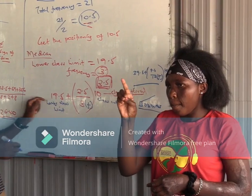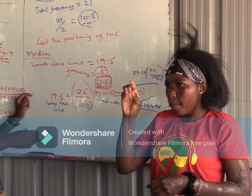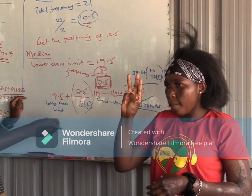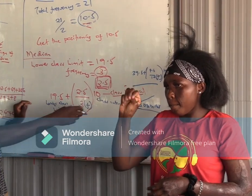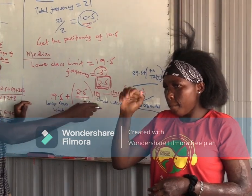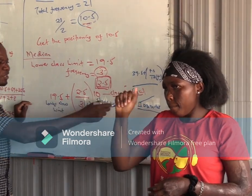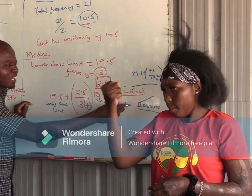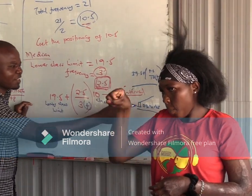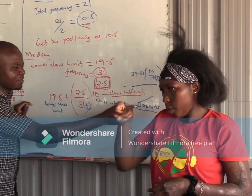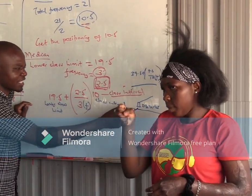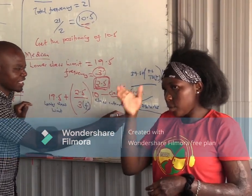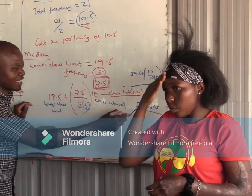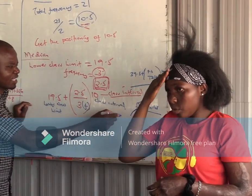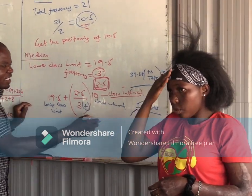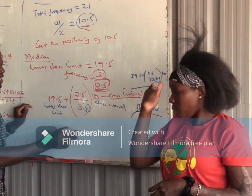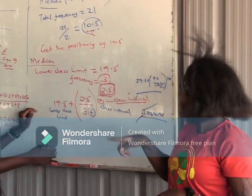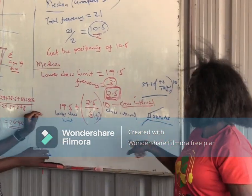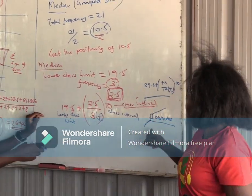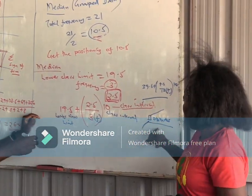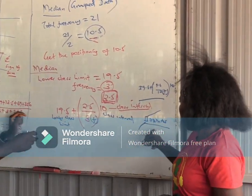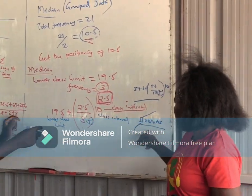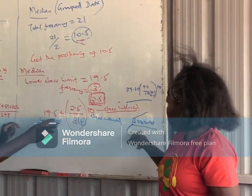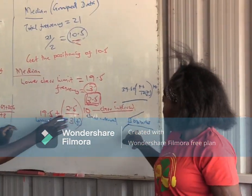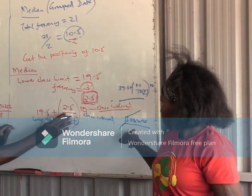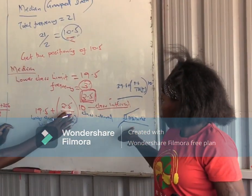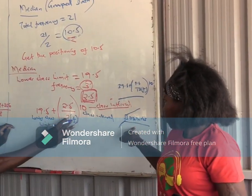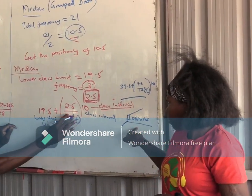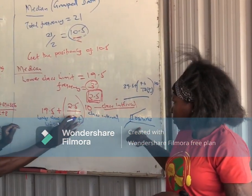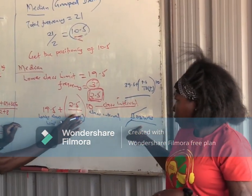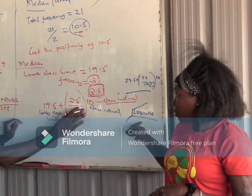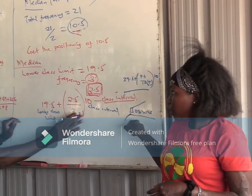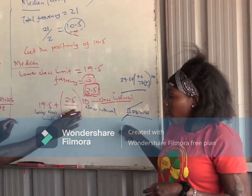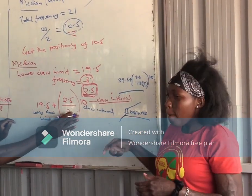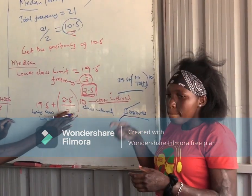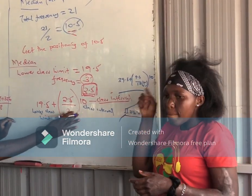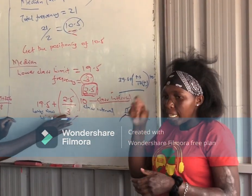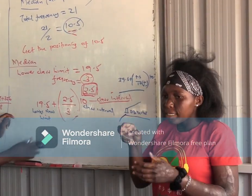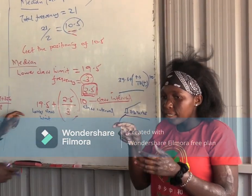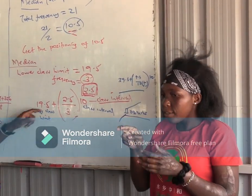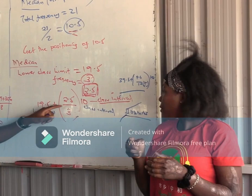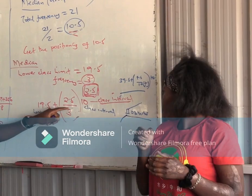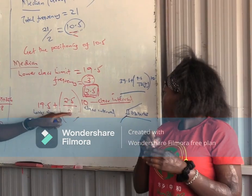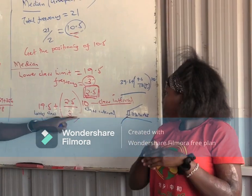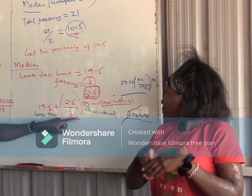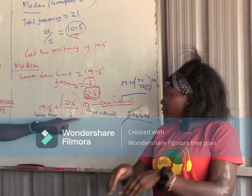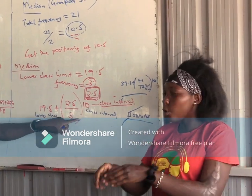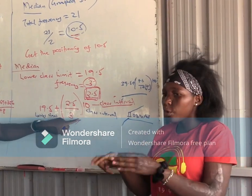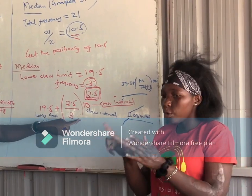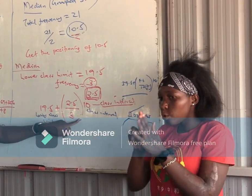knowledge. We interpret during school assemblies. We interpret during orientation